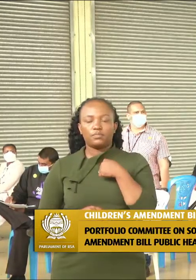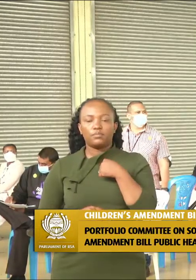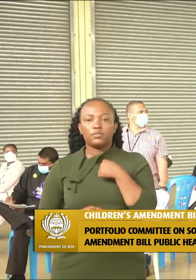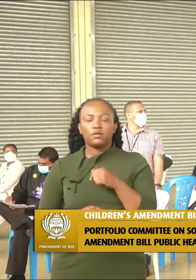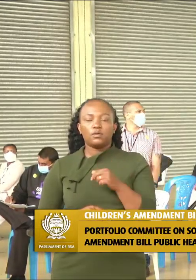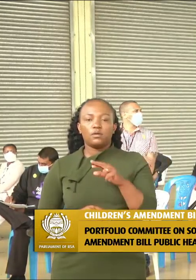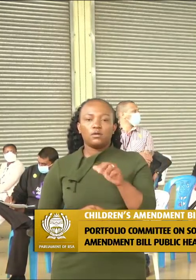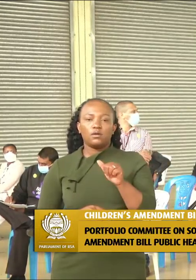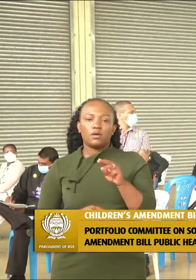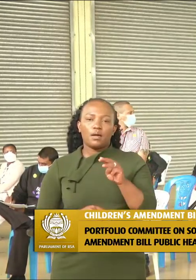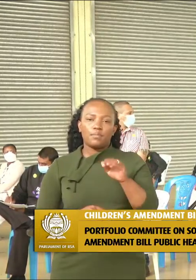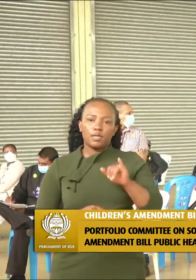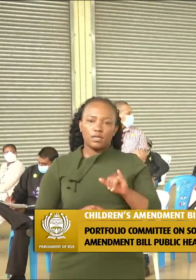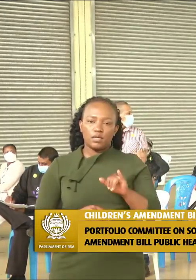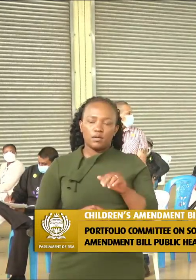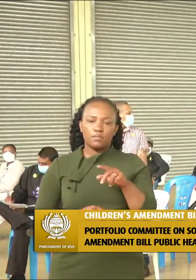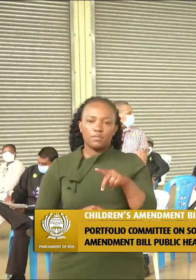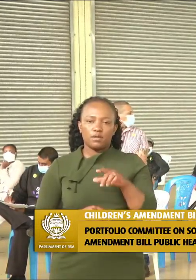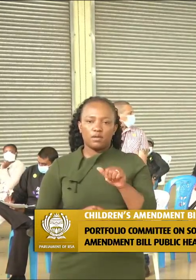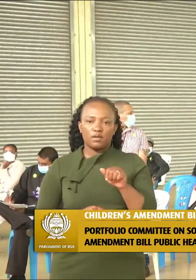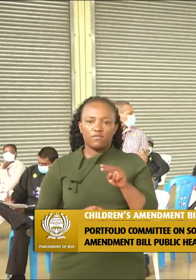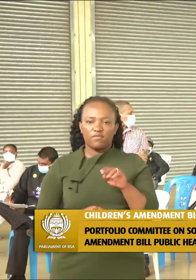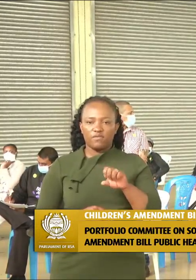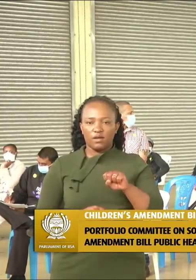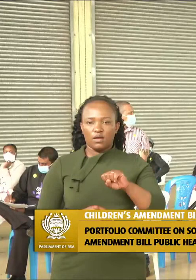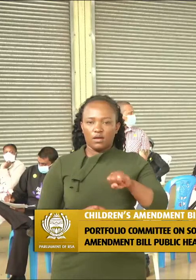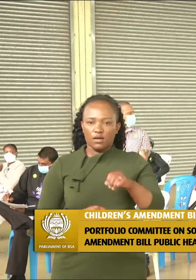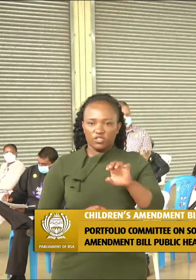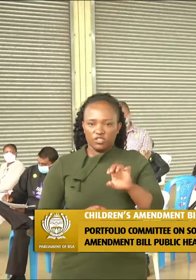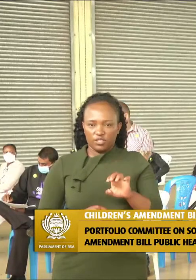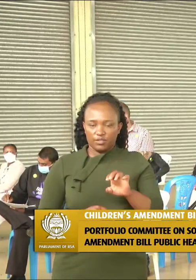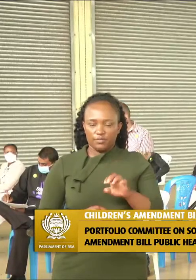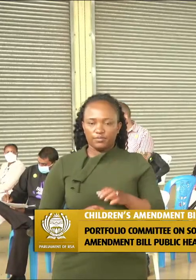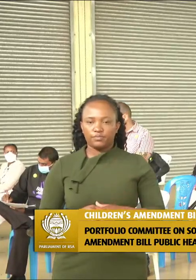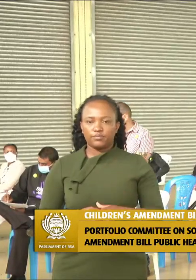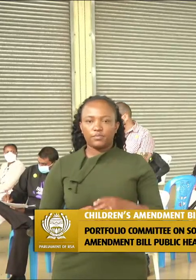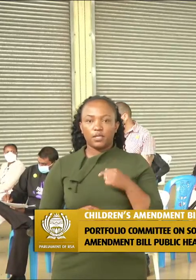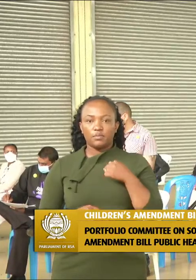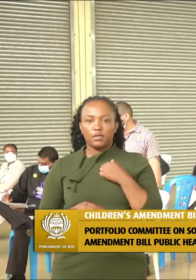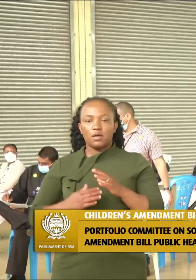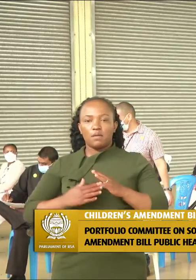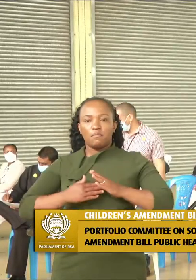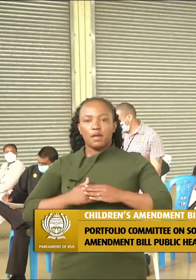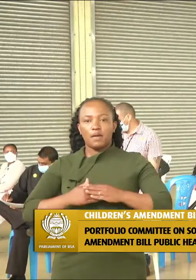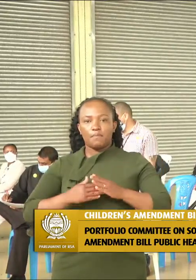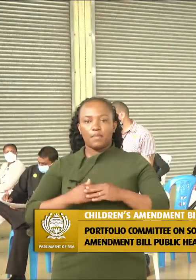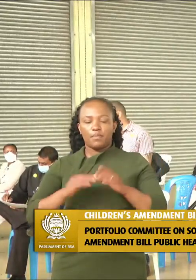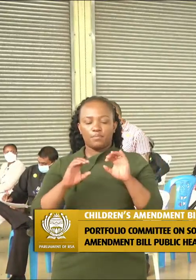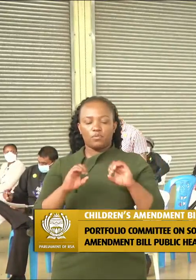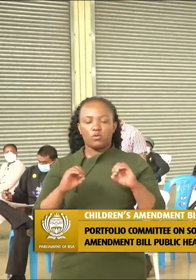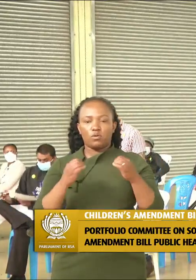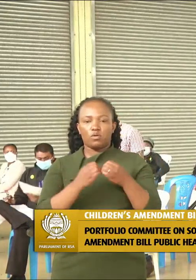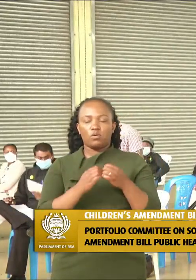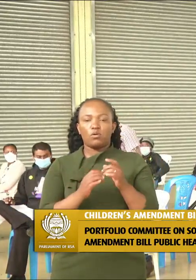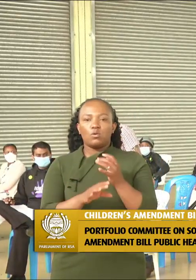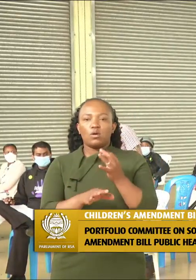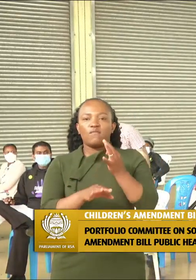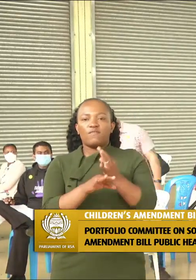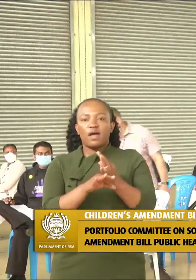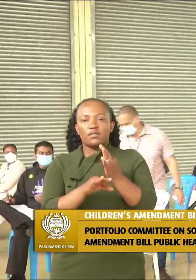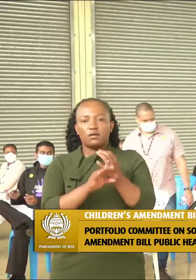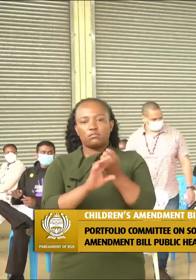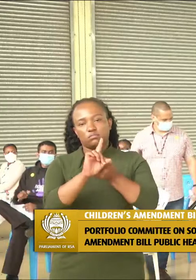uRavi Phadeyachi. I'm a member of this organization called Fathers for